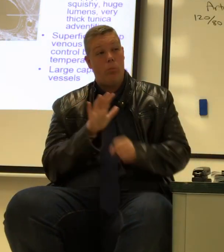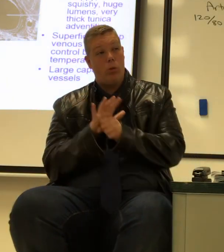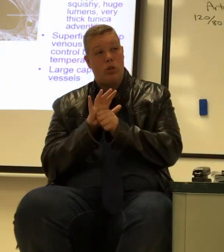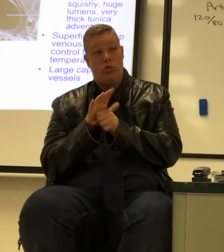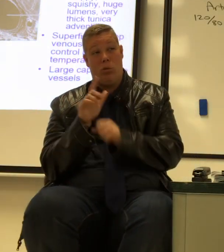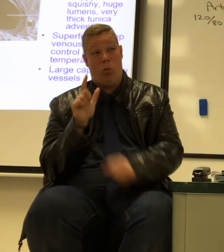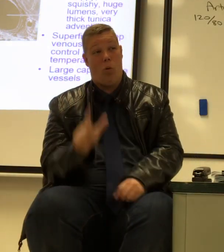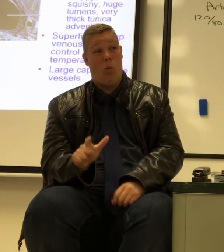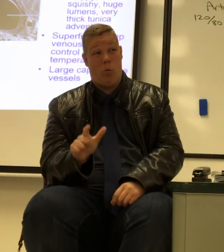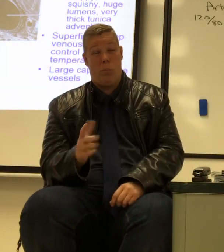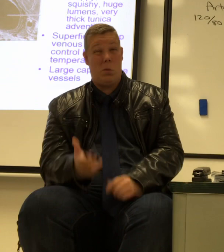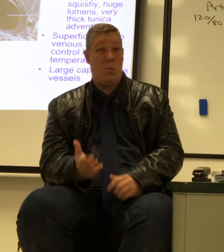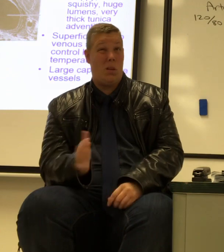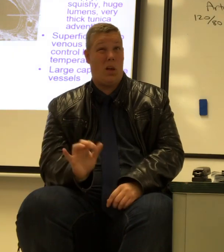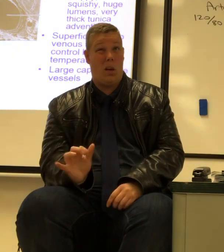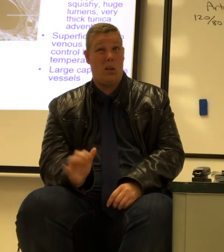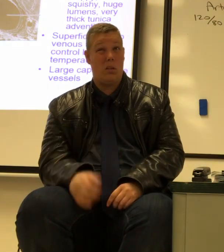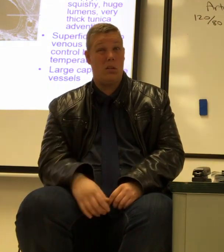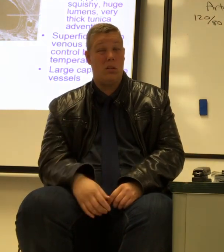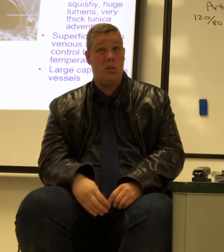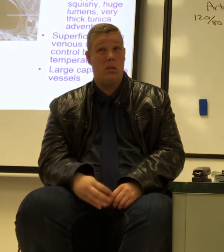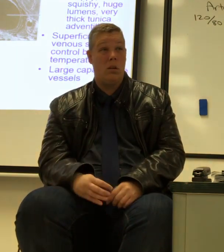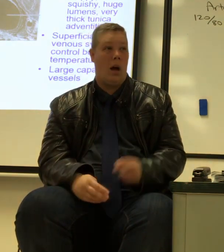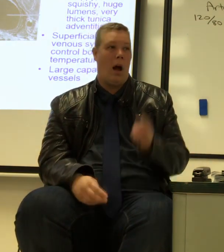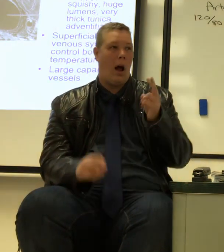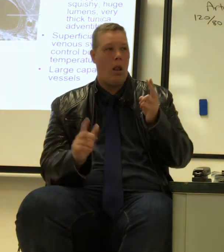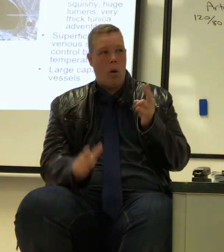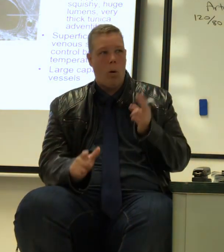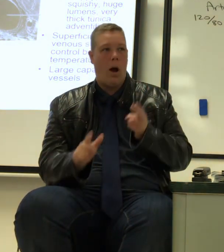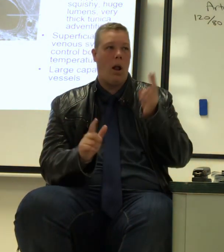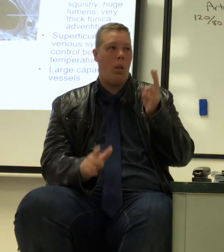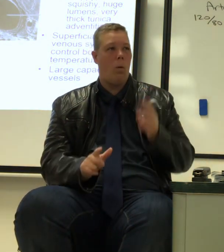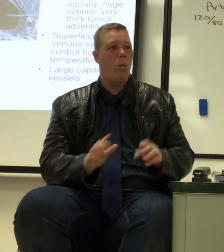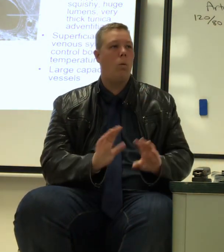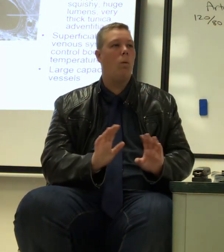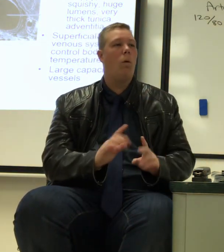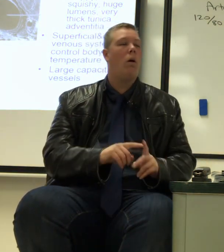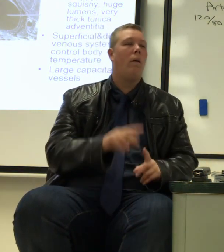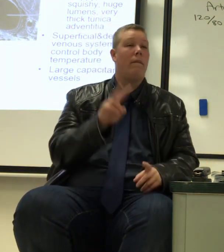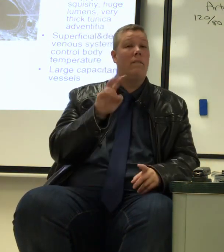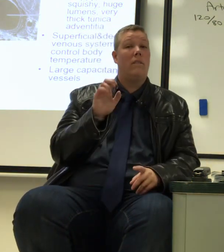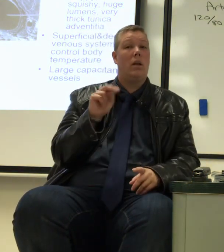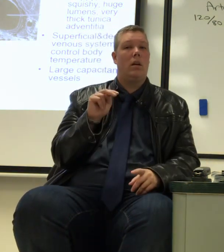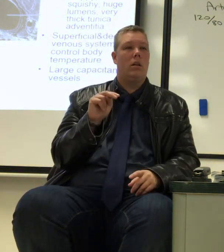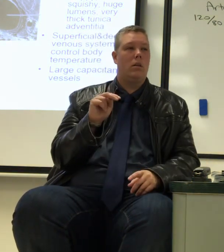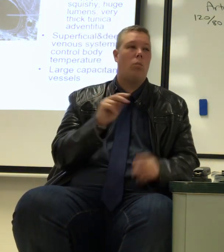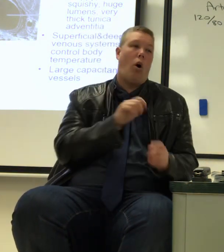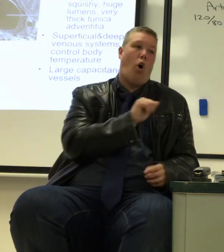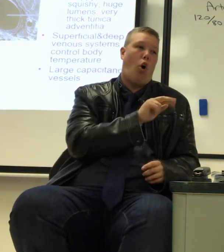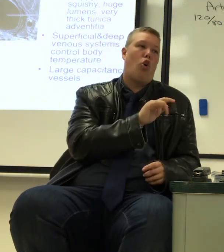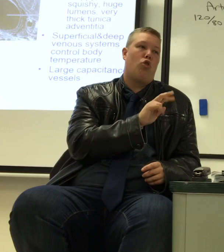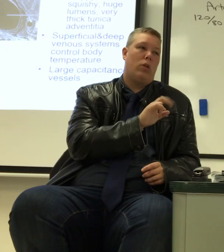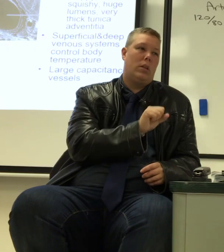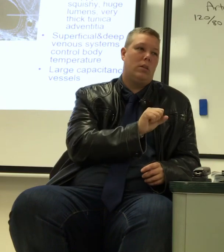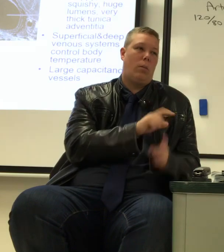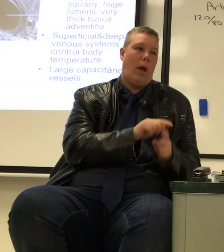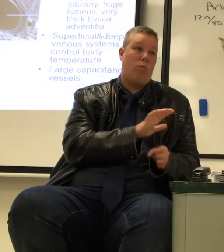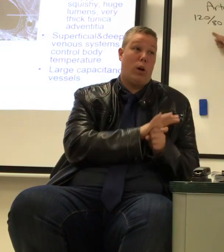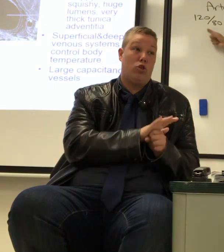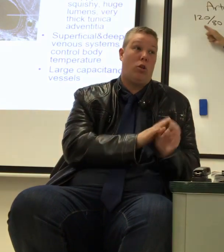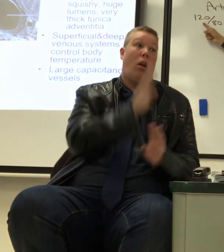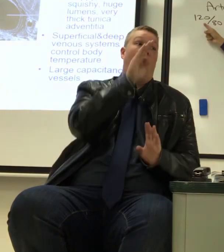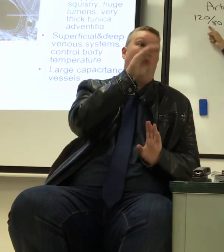low. Maybe there's no high-low thing in veins as there is in arteries. There's no pressure